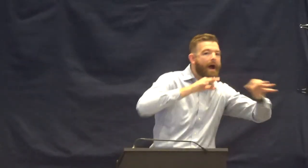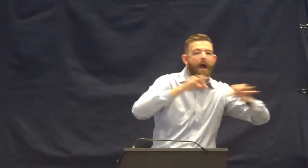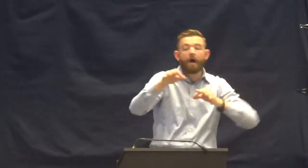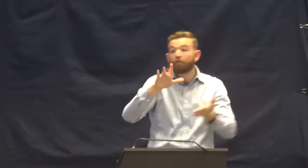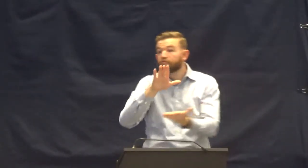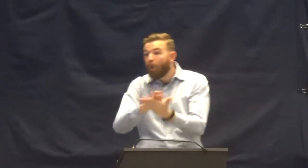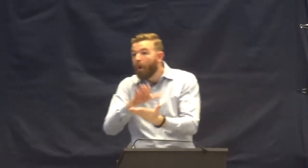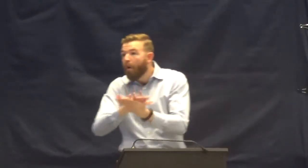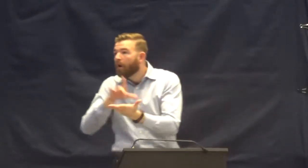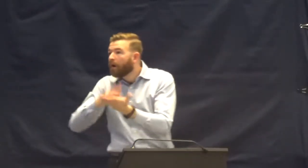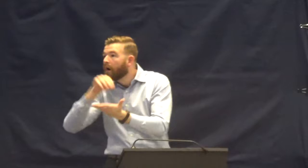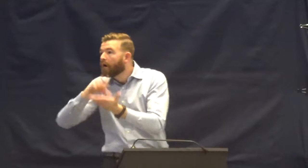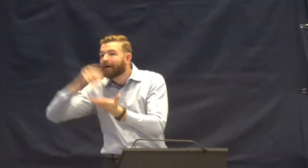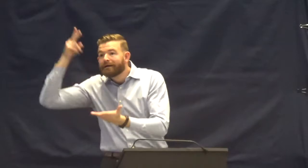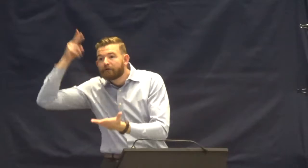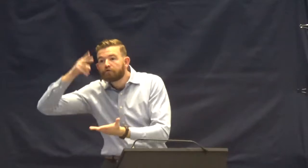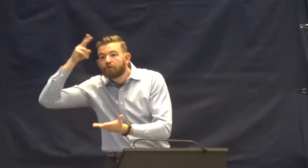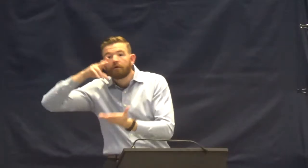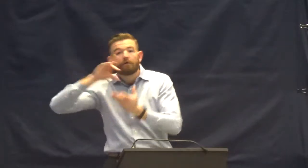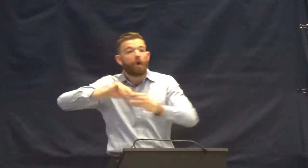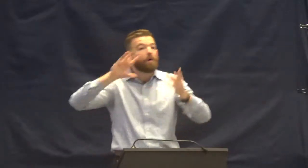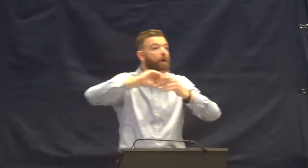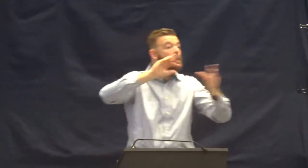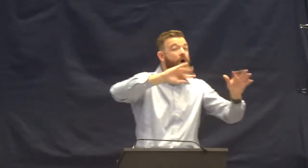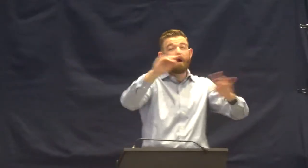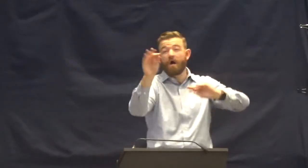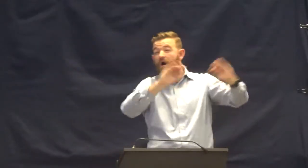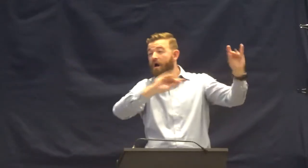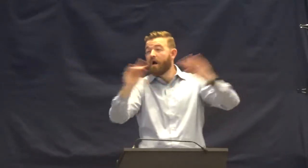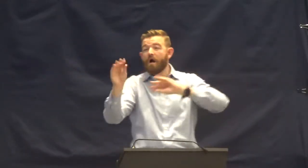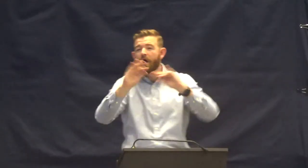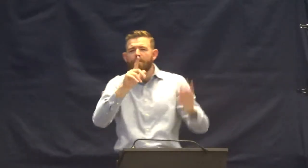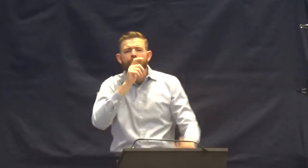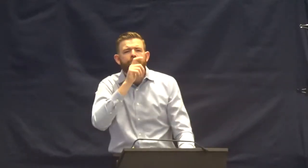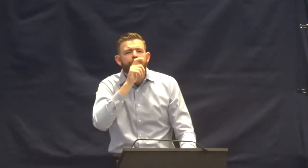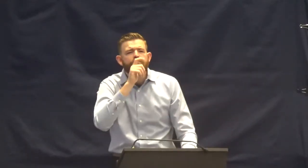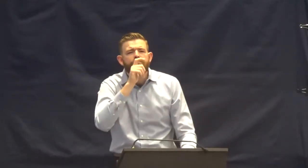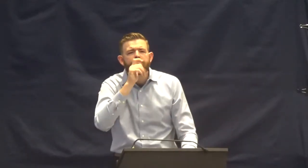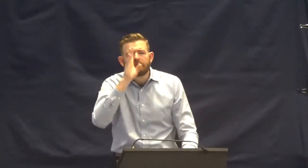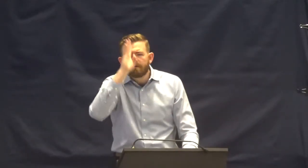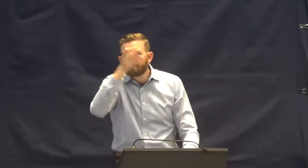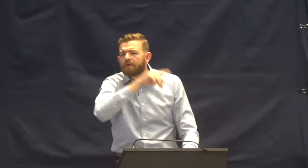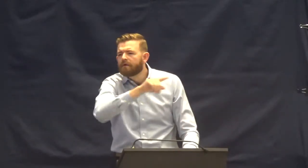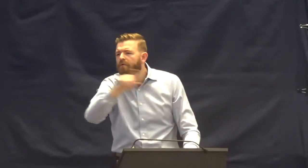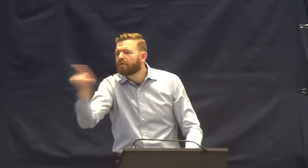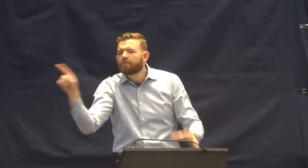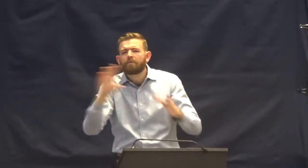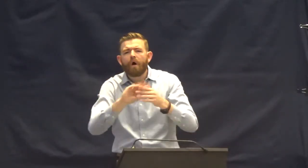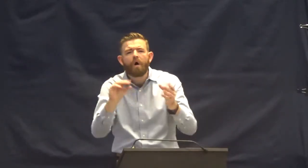And the media will talk so much about the history and schools and education